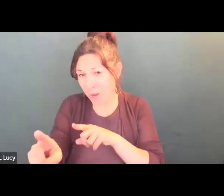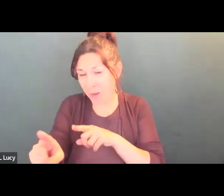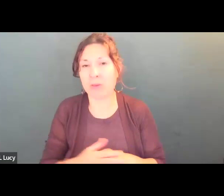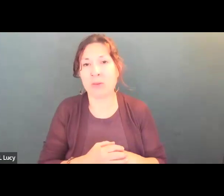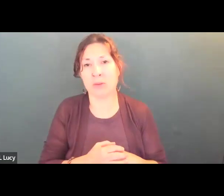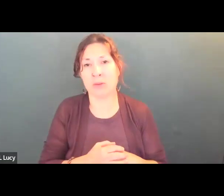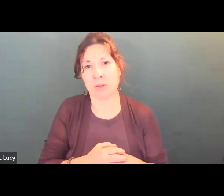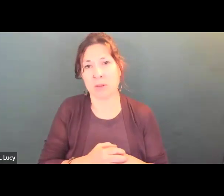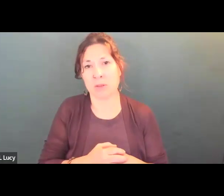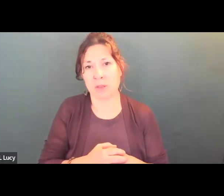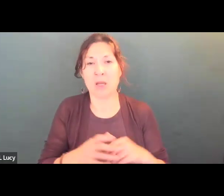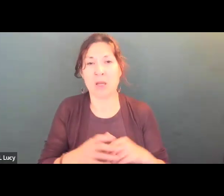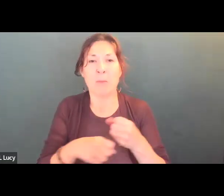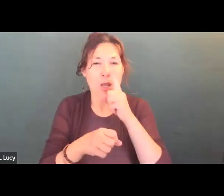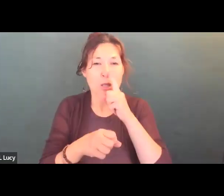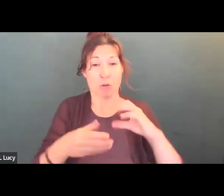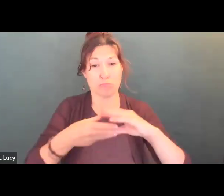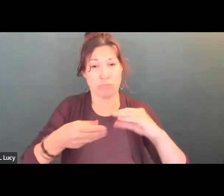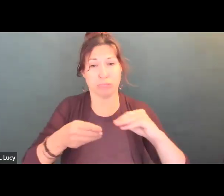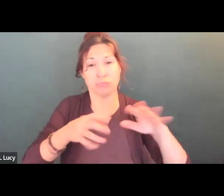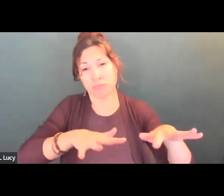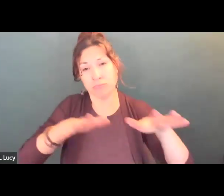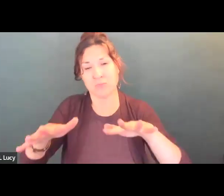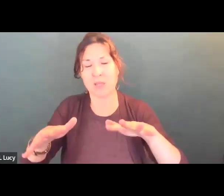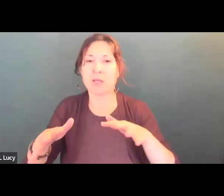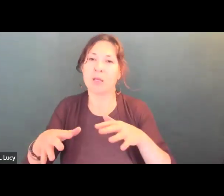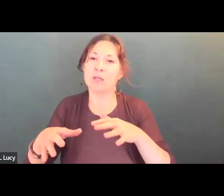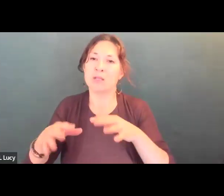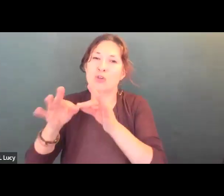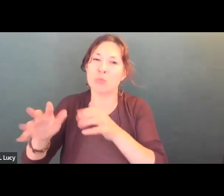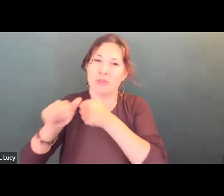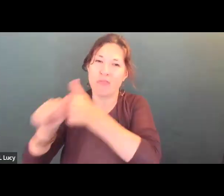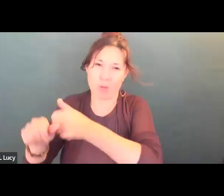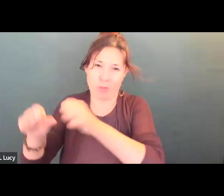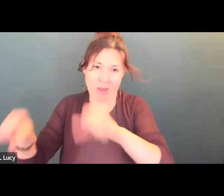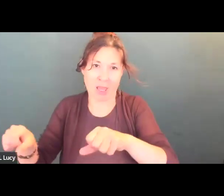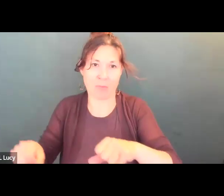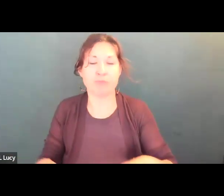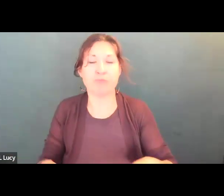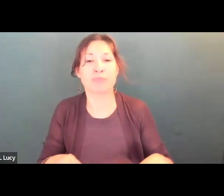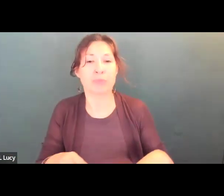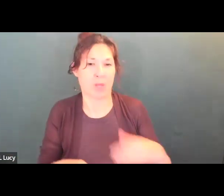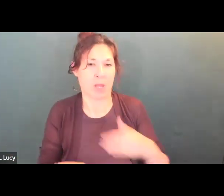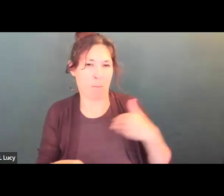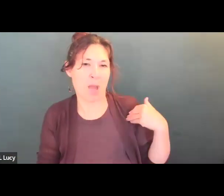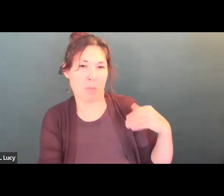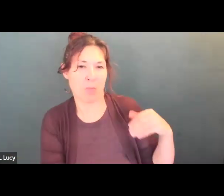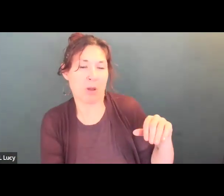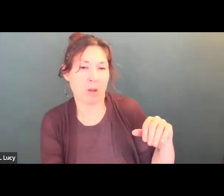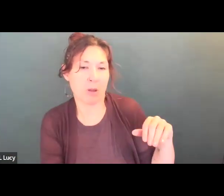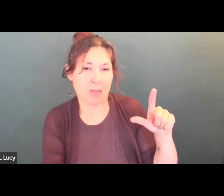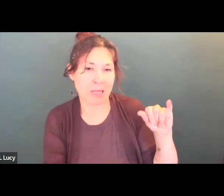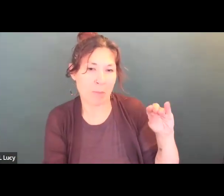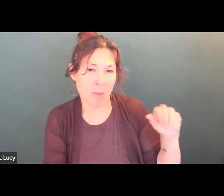speak at a slower pace to assist our interpreters. Thank you. Thank you, Chair. Thank you, Superintendent, for the